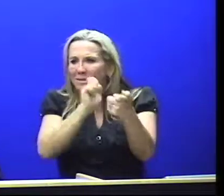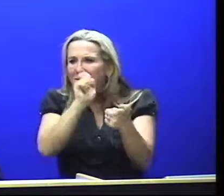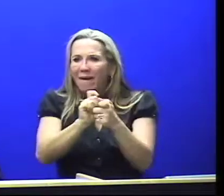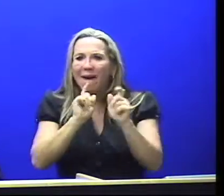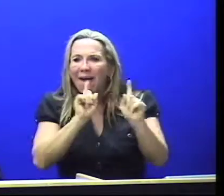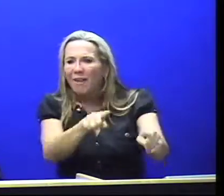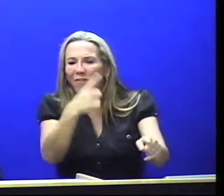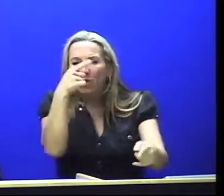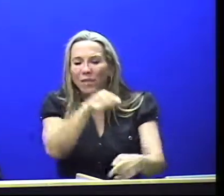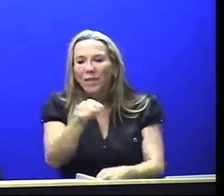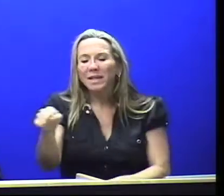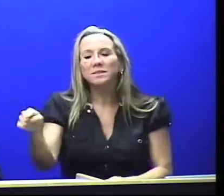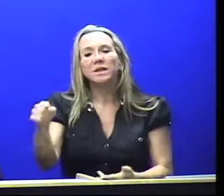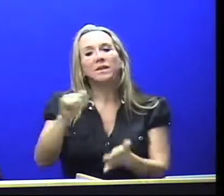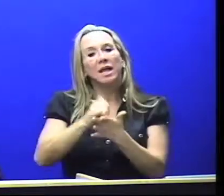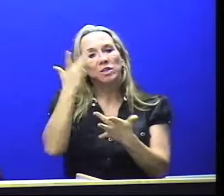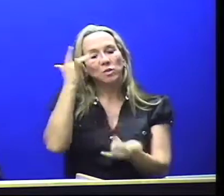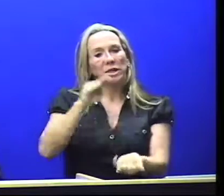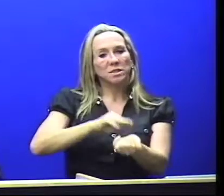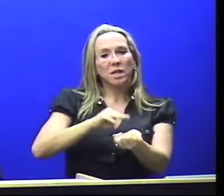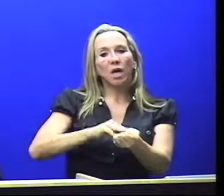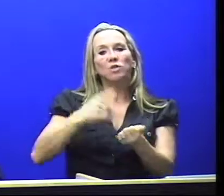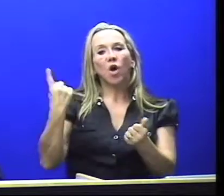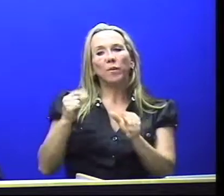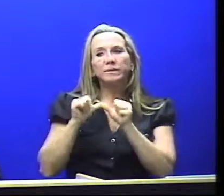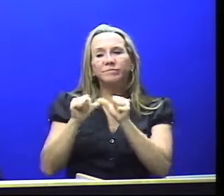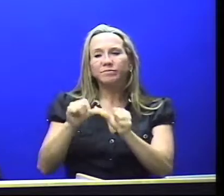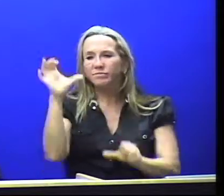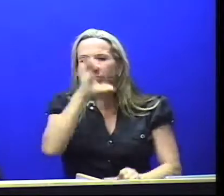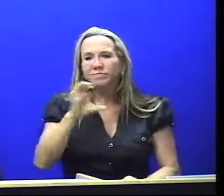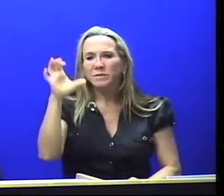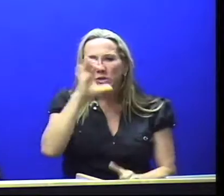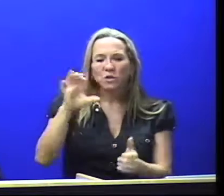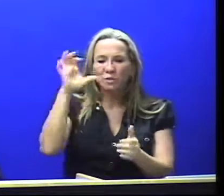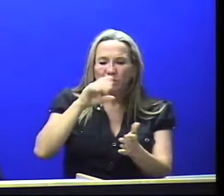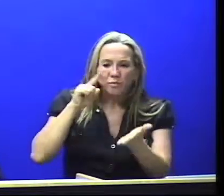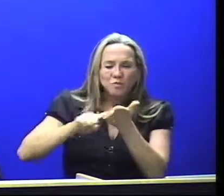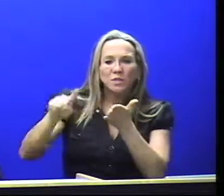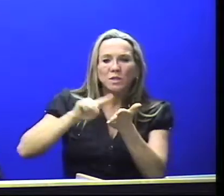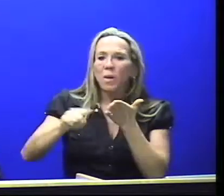doctors are always looking for better ways to treat